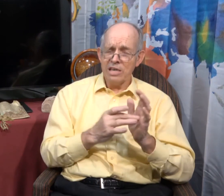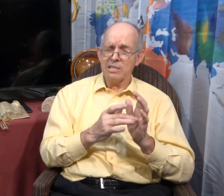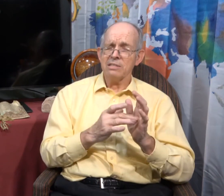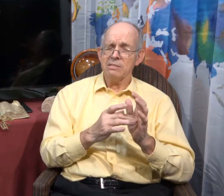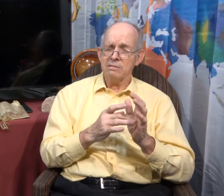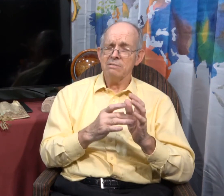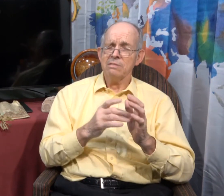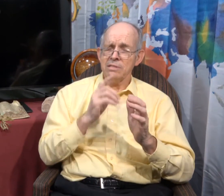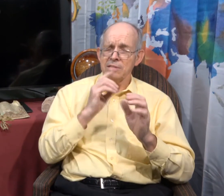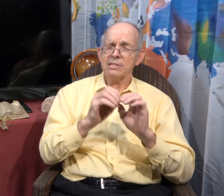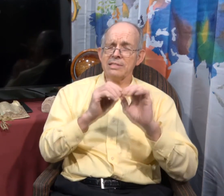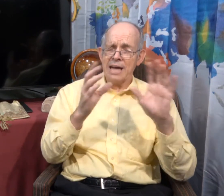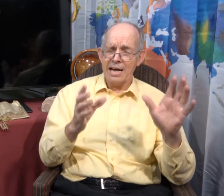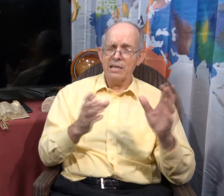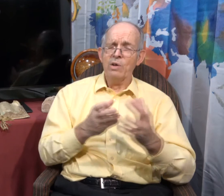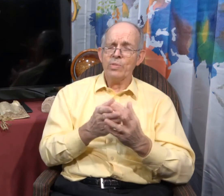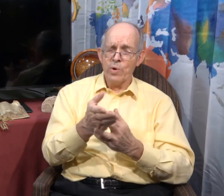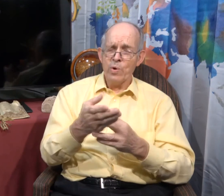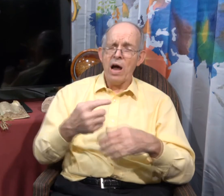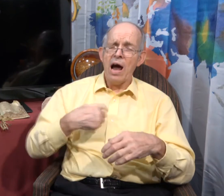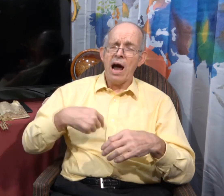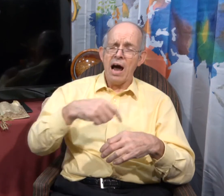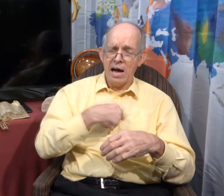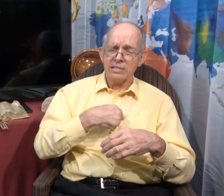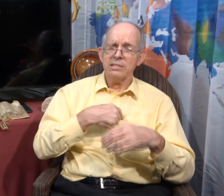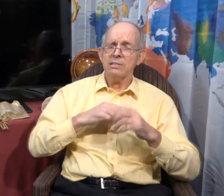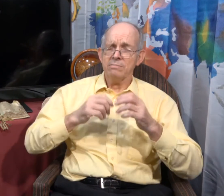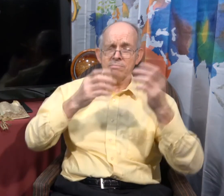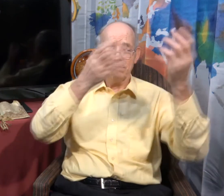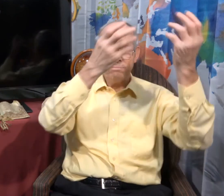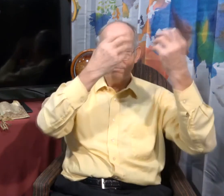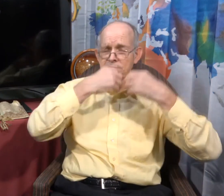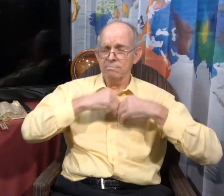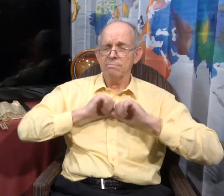Jesus, the night through us.